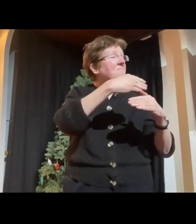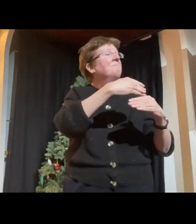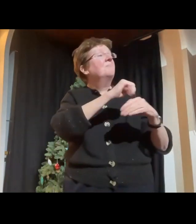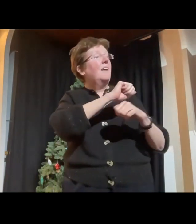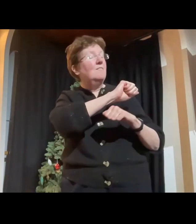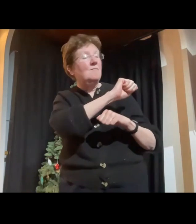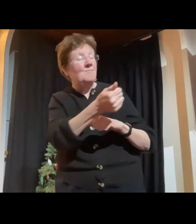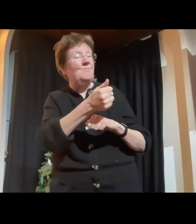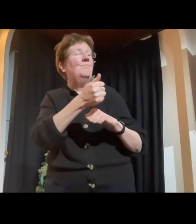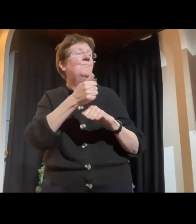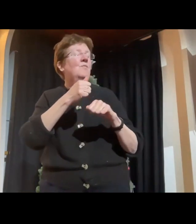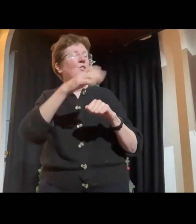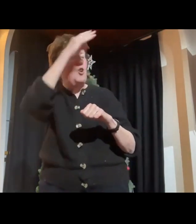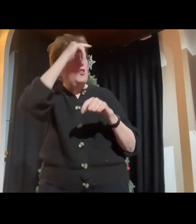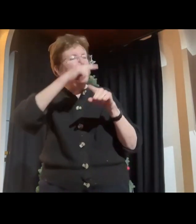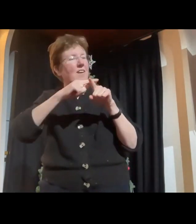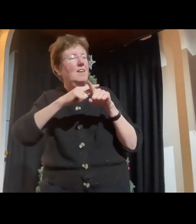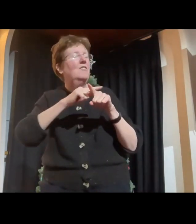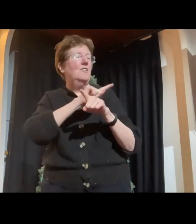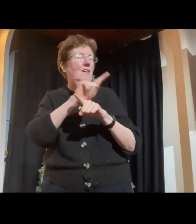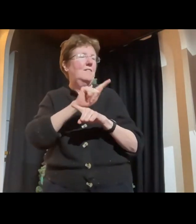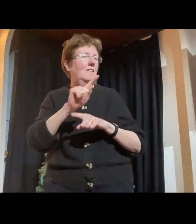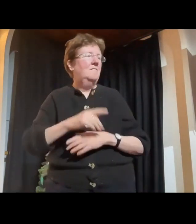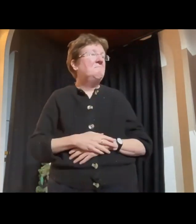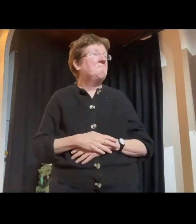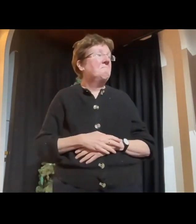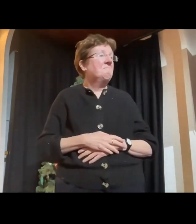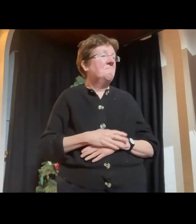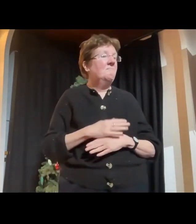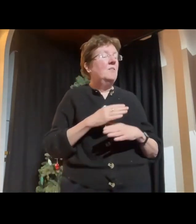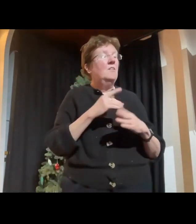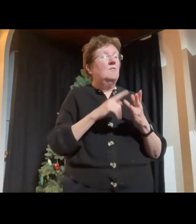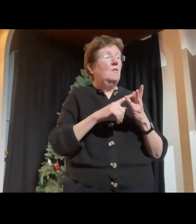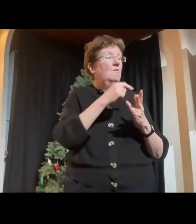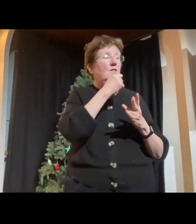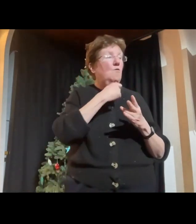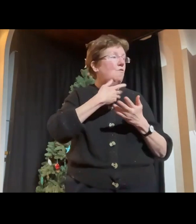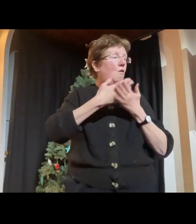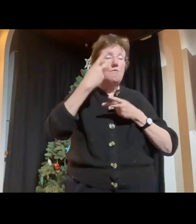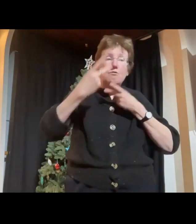immersion model at a bilingual school. And that goes well, and then they learn English later on.